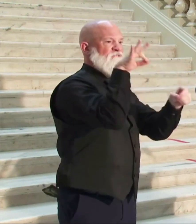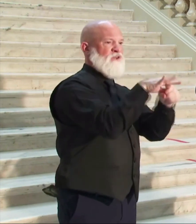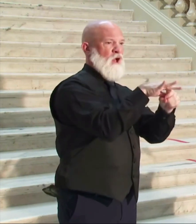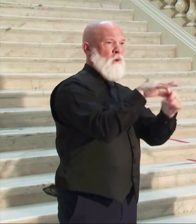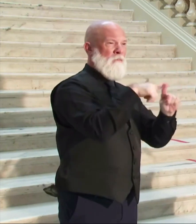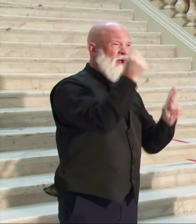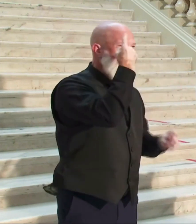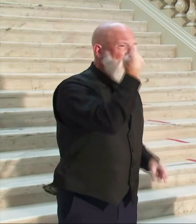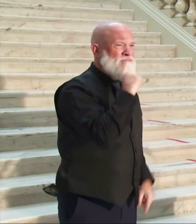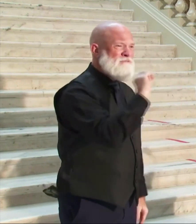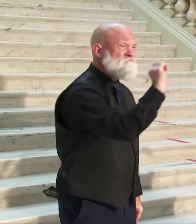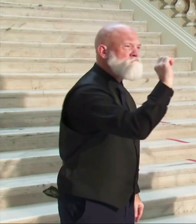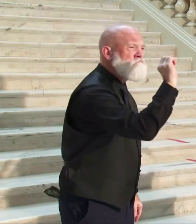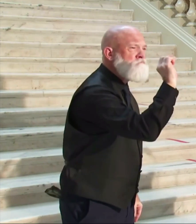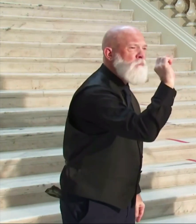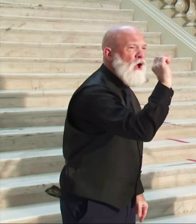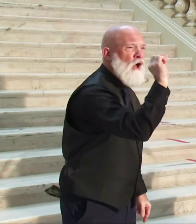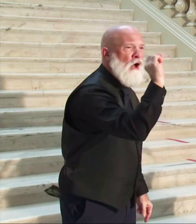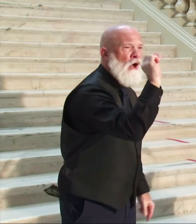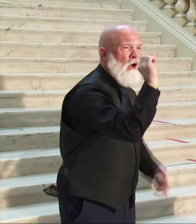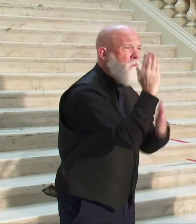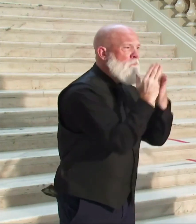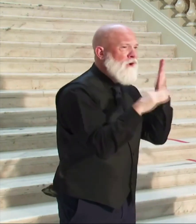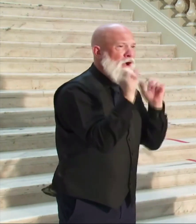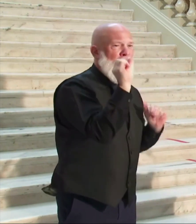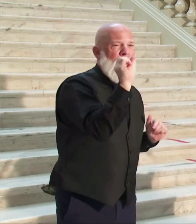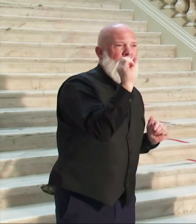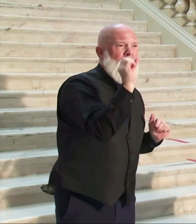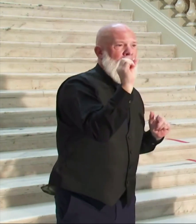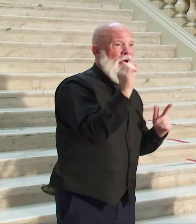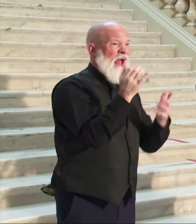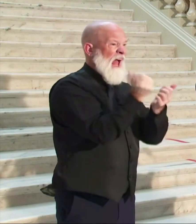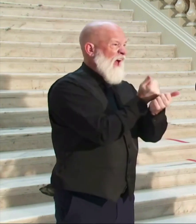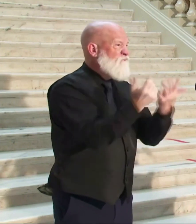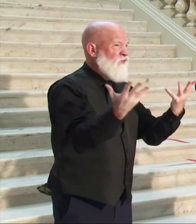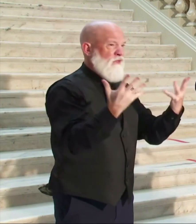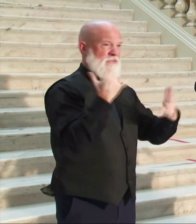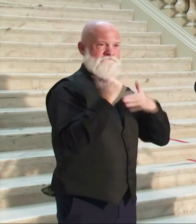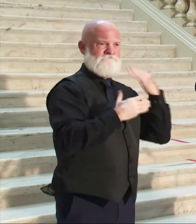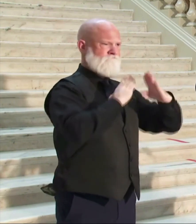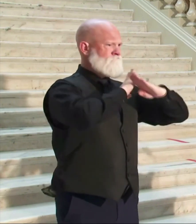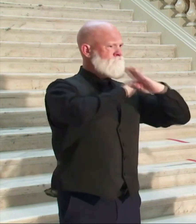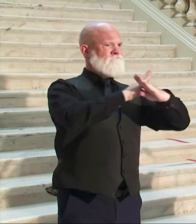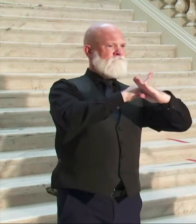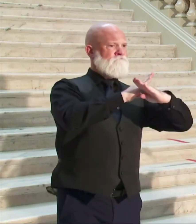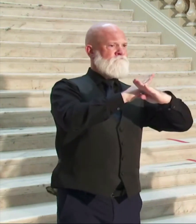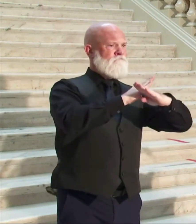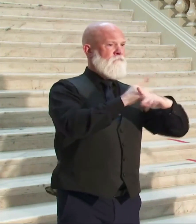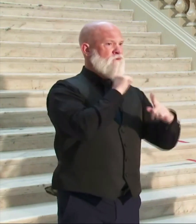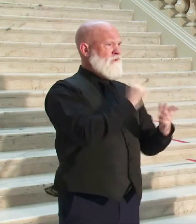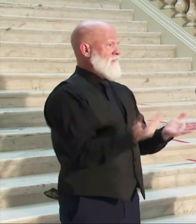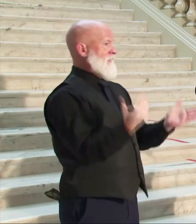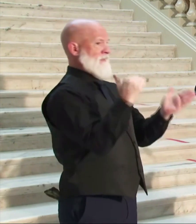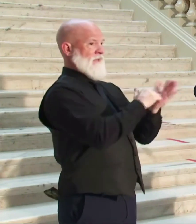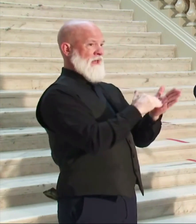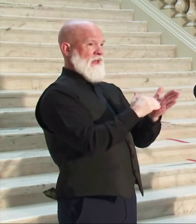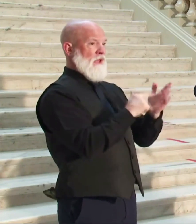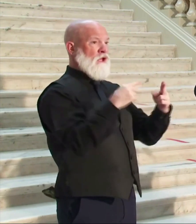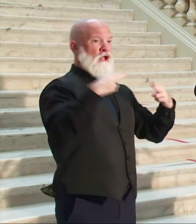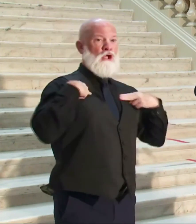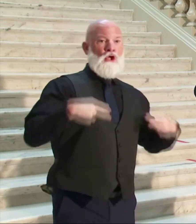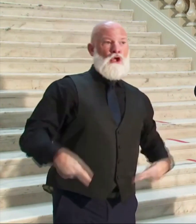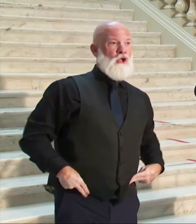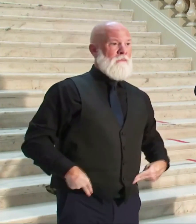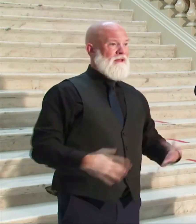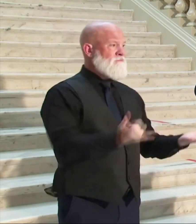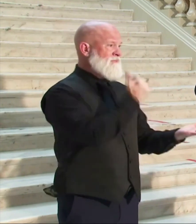every safeguard we can get to make sure it doesn't happen now or in the future. But again, that whole thing about human beings being flawed, guess what? That's